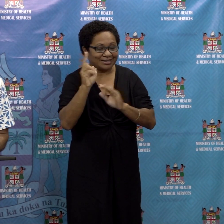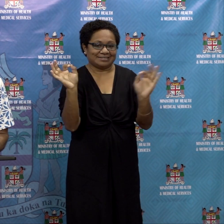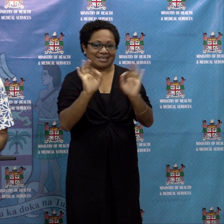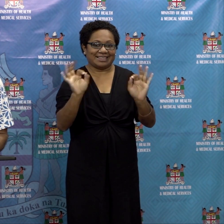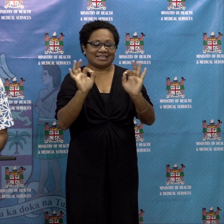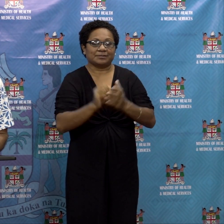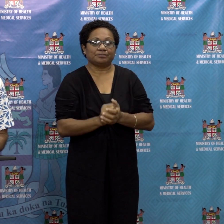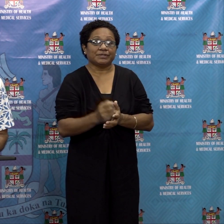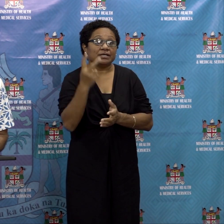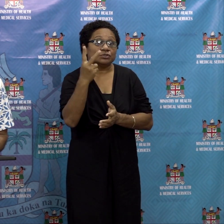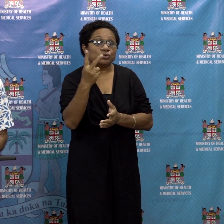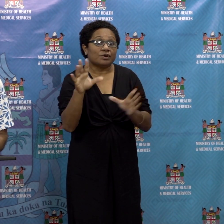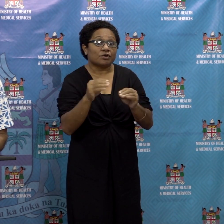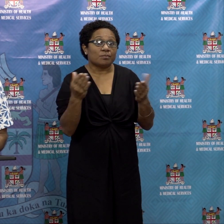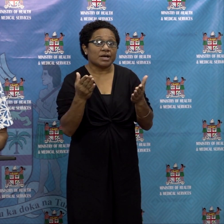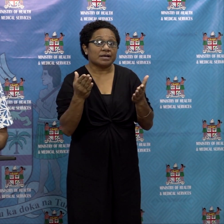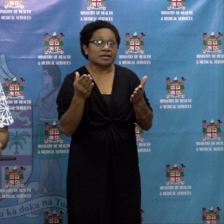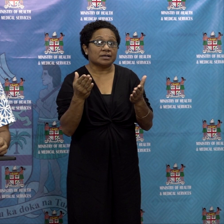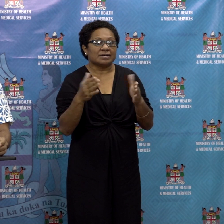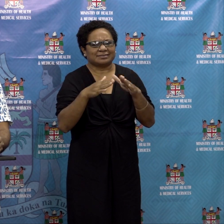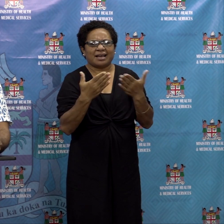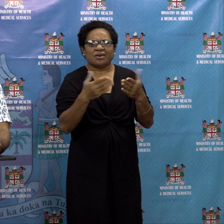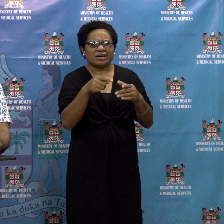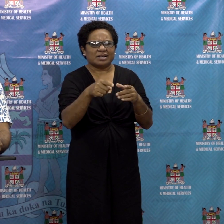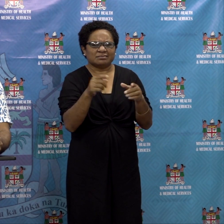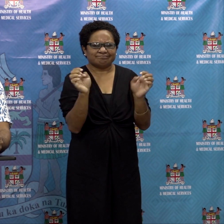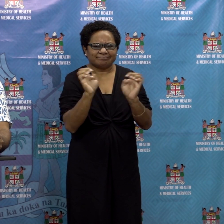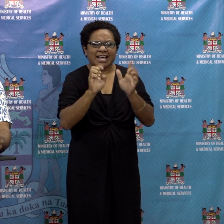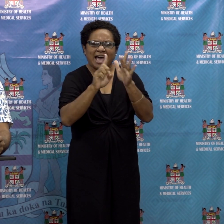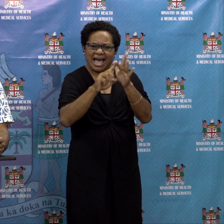of our current active cases are being managed in the intensive care unit.